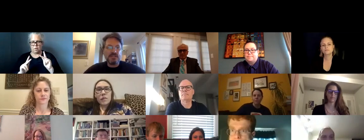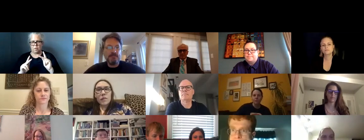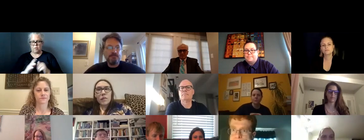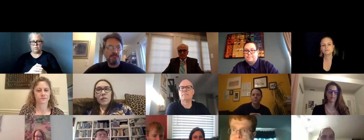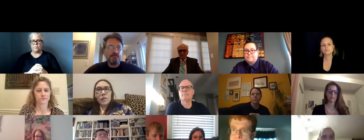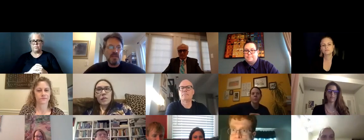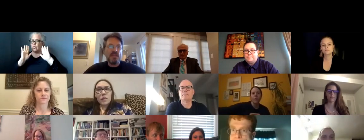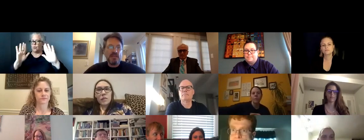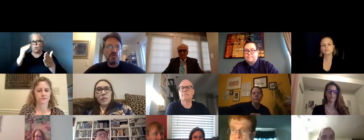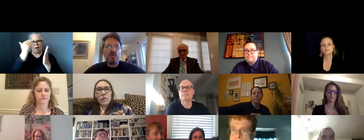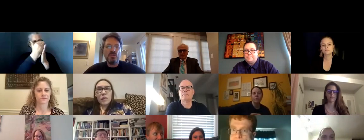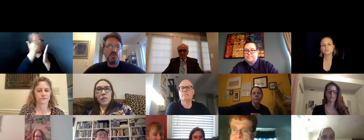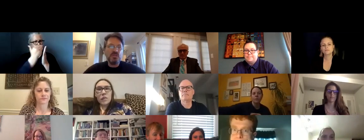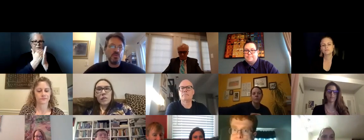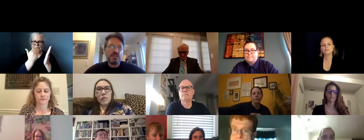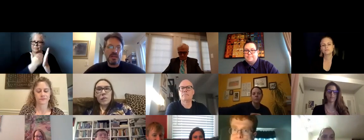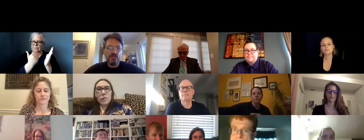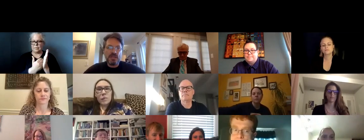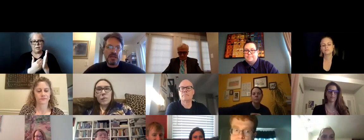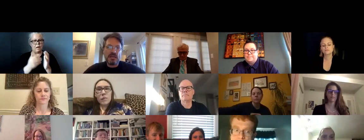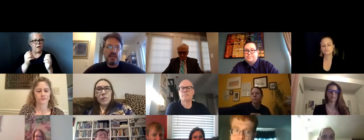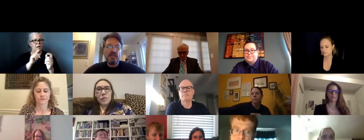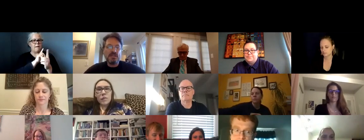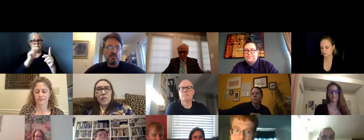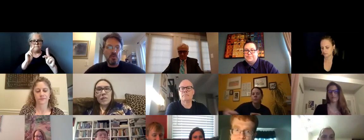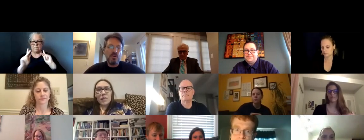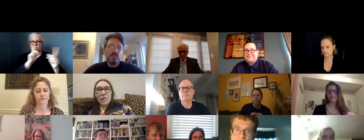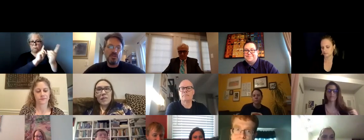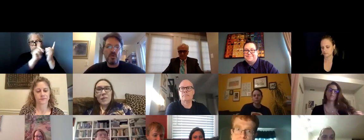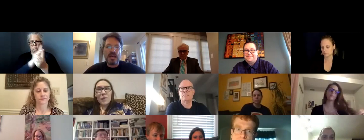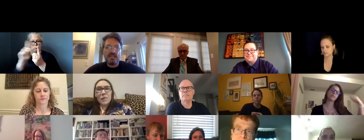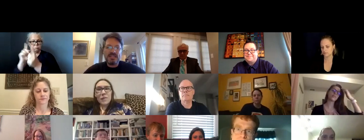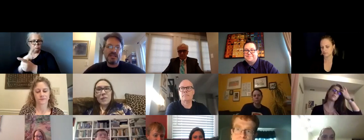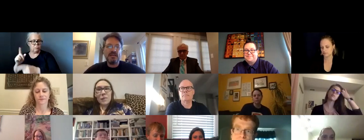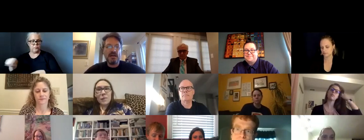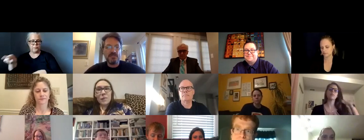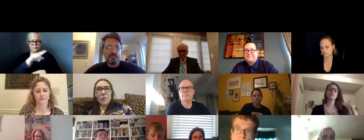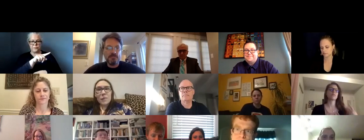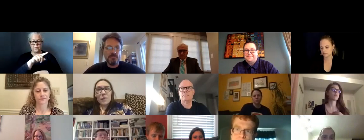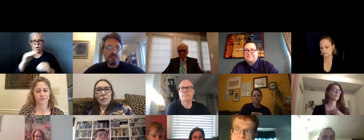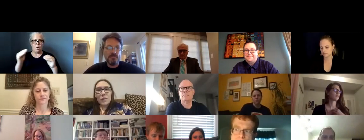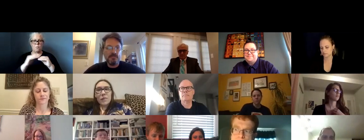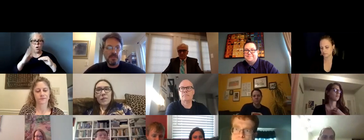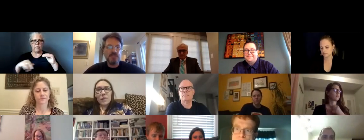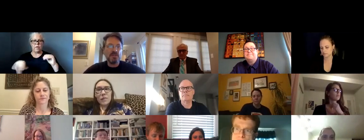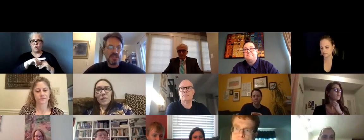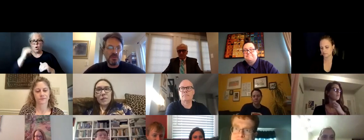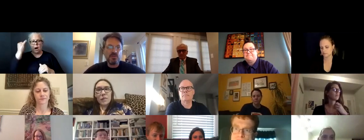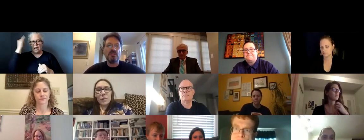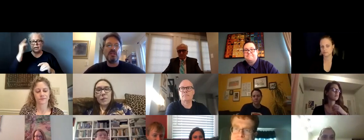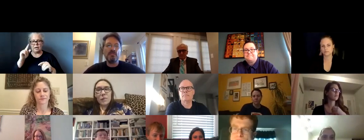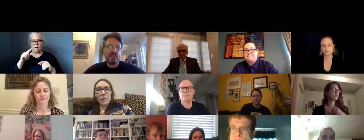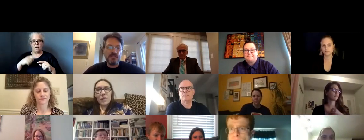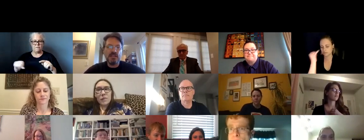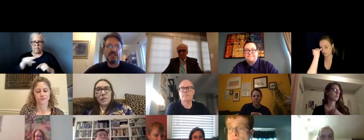lesson that everyone you deal with every day is more than your idea of them, is